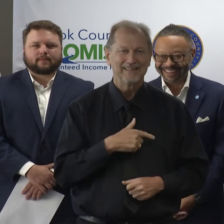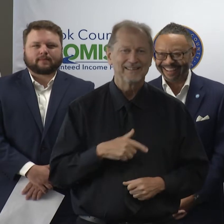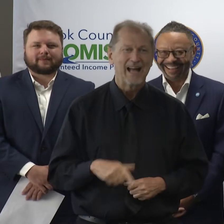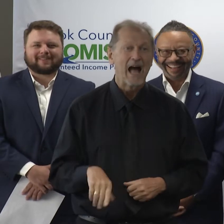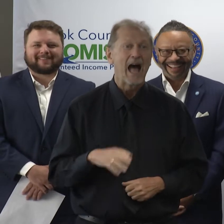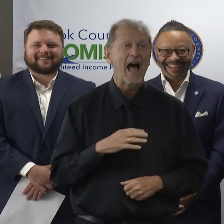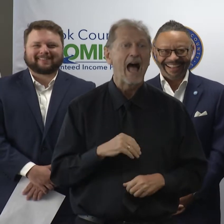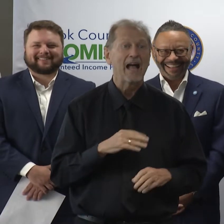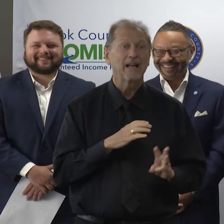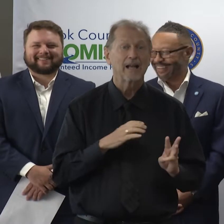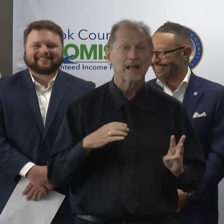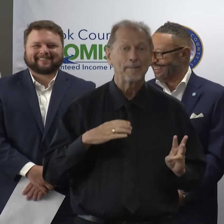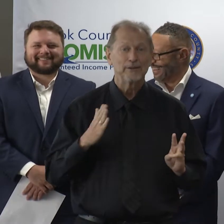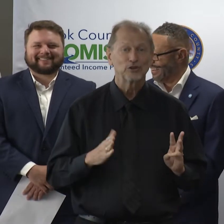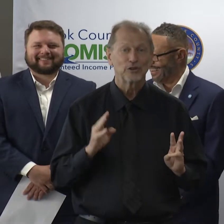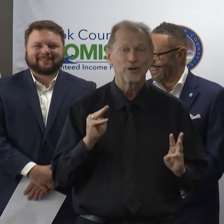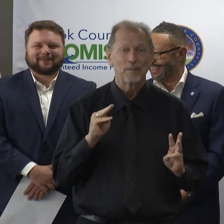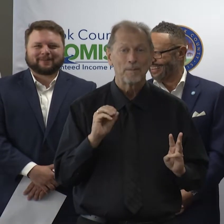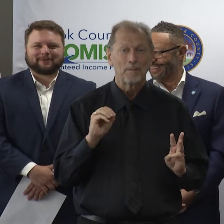Commissioner Moore. All right, good.